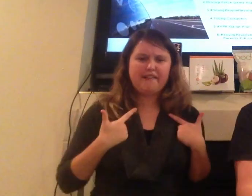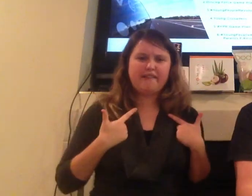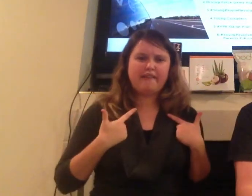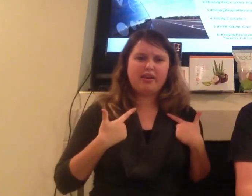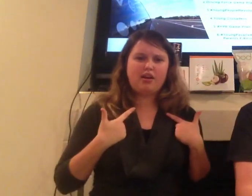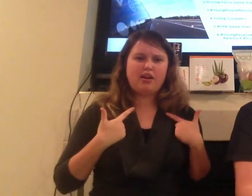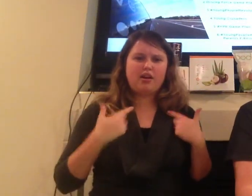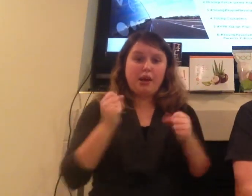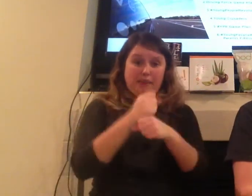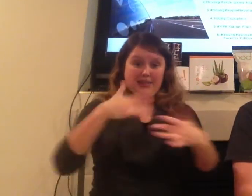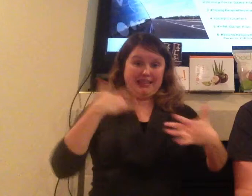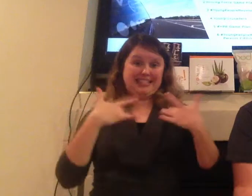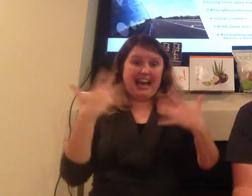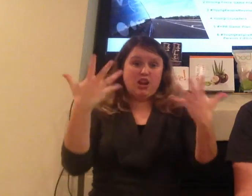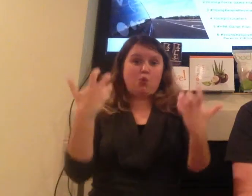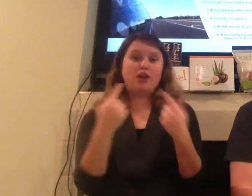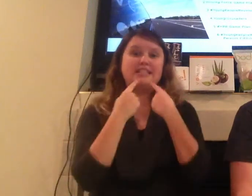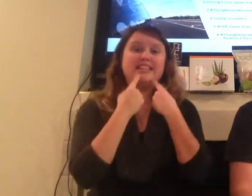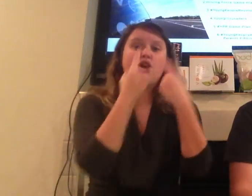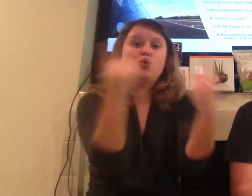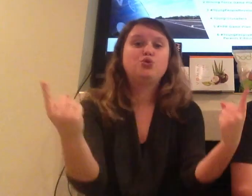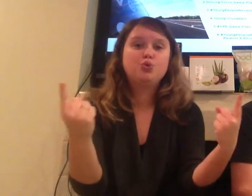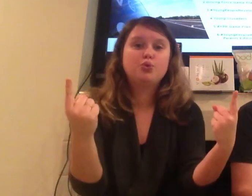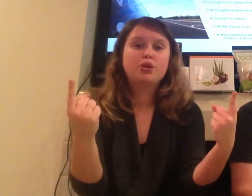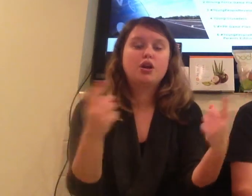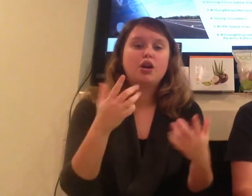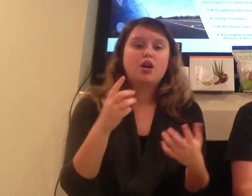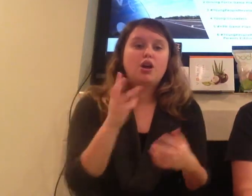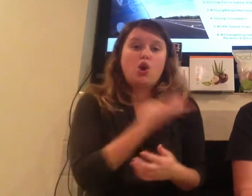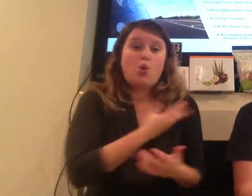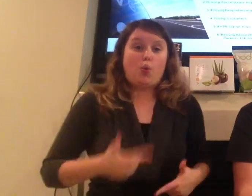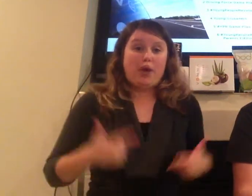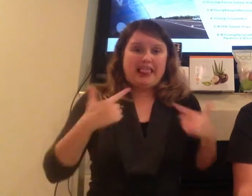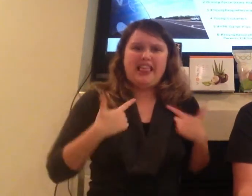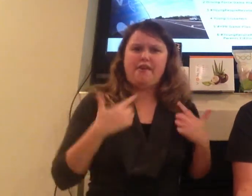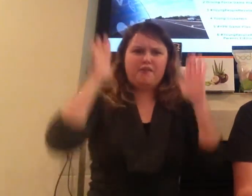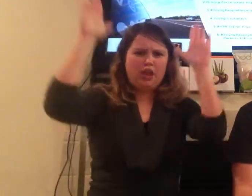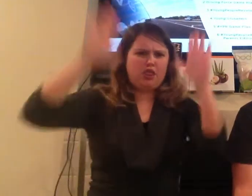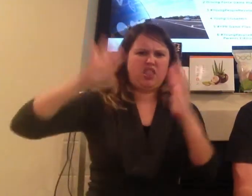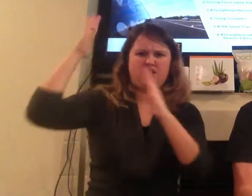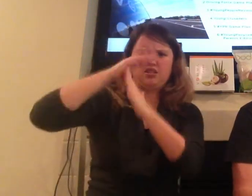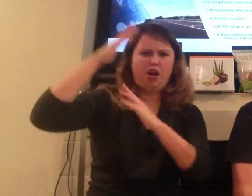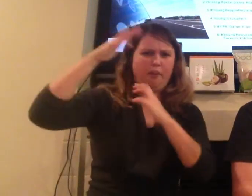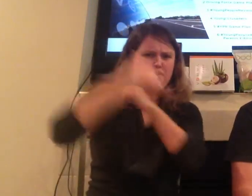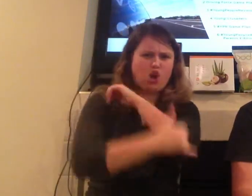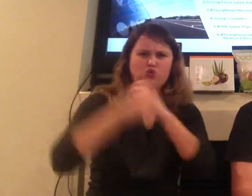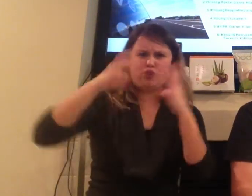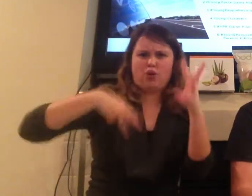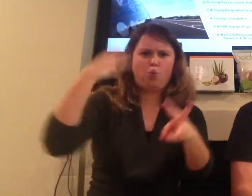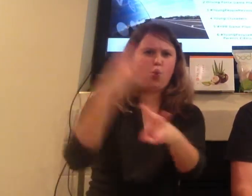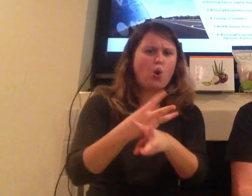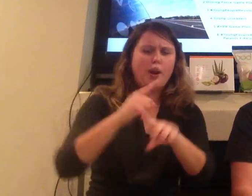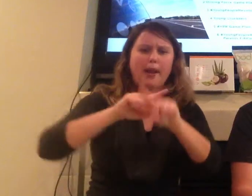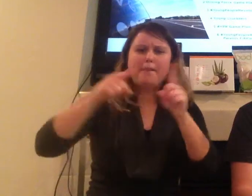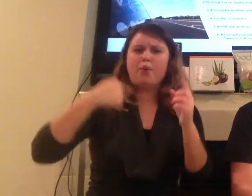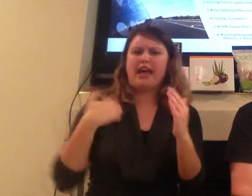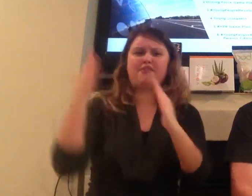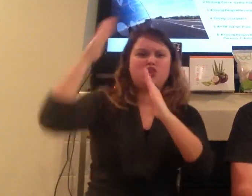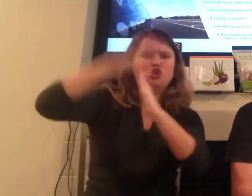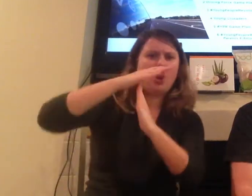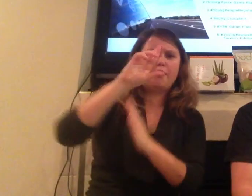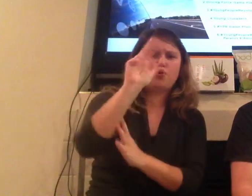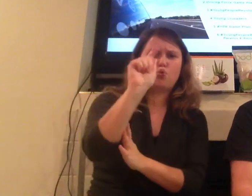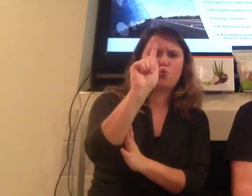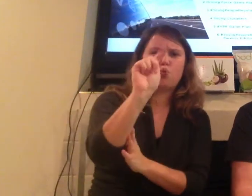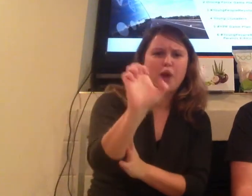other people. You see, we live in one of the greatest countries in the world, but we have the highest rate of almost every known